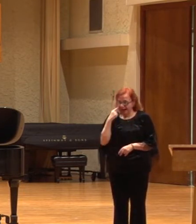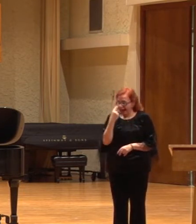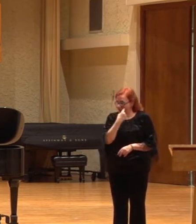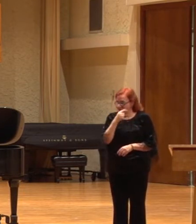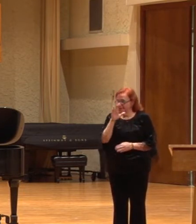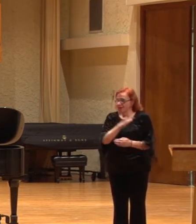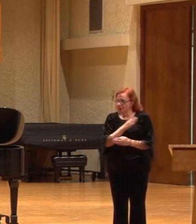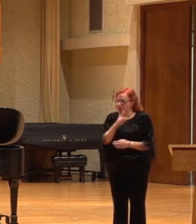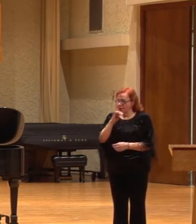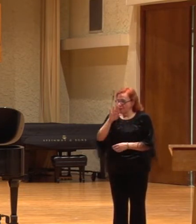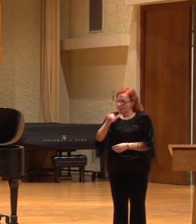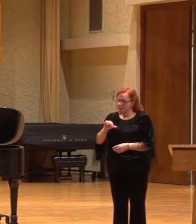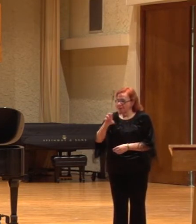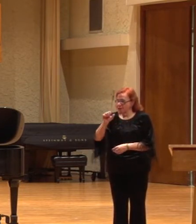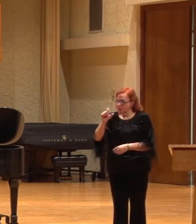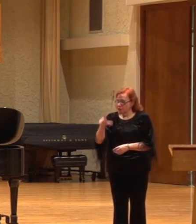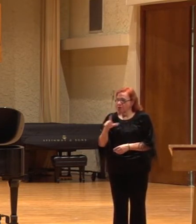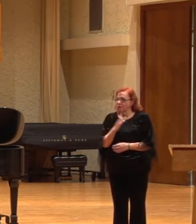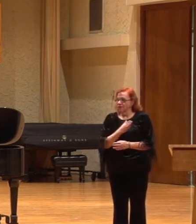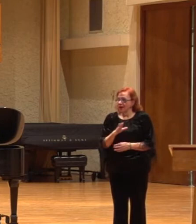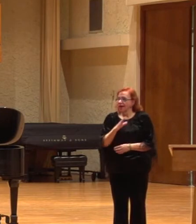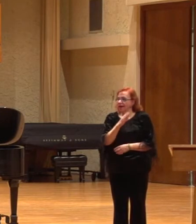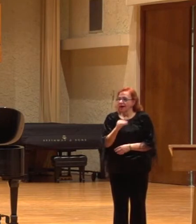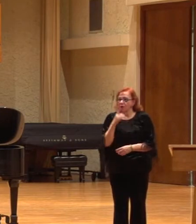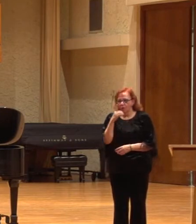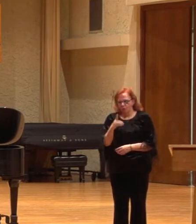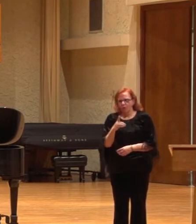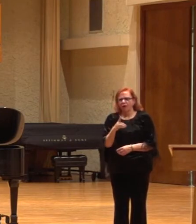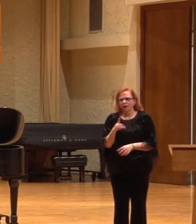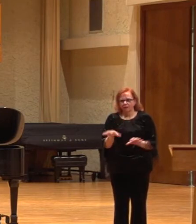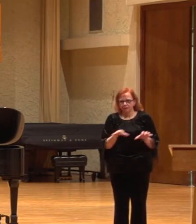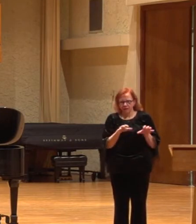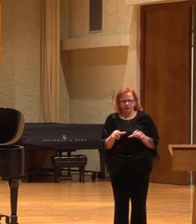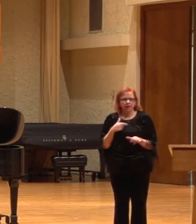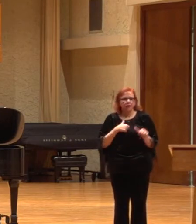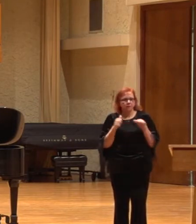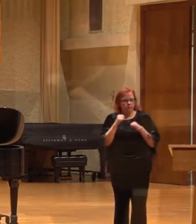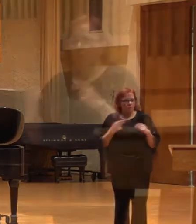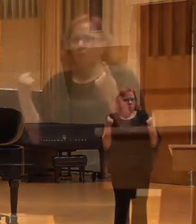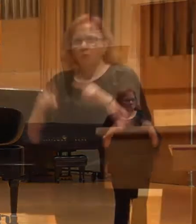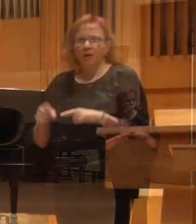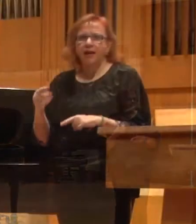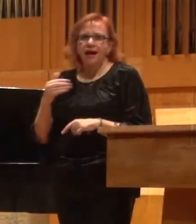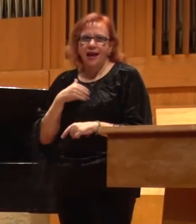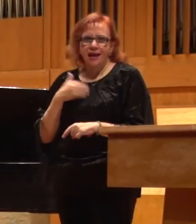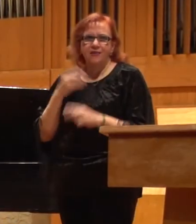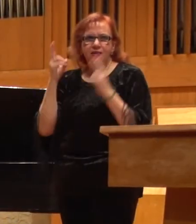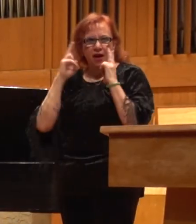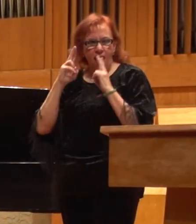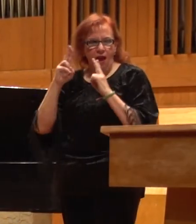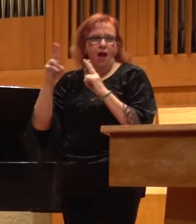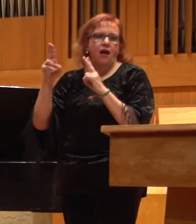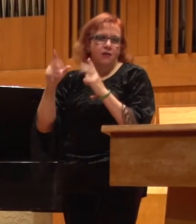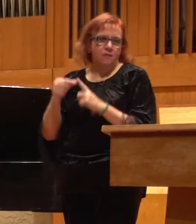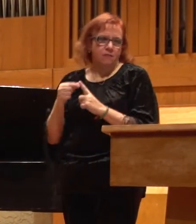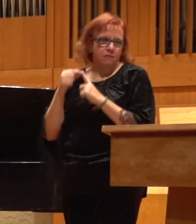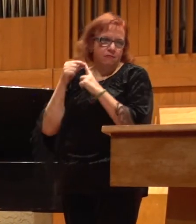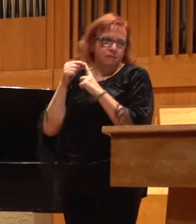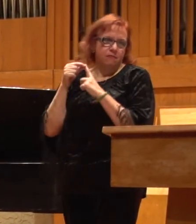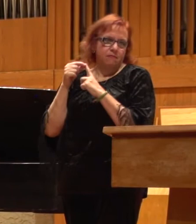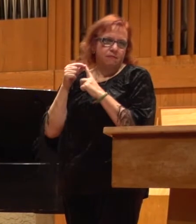Billy Joel, and it was one of the pieces that I performed when I had the honor of being